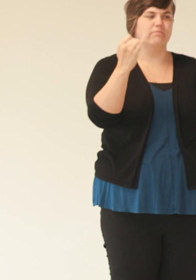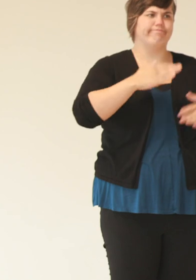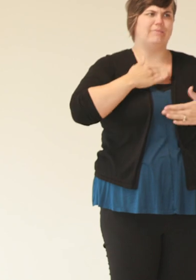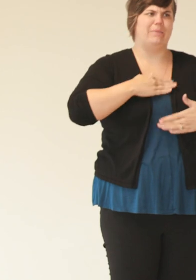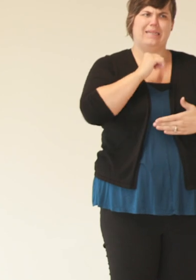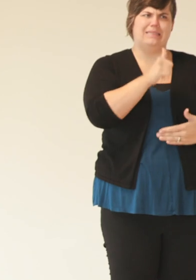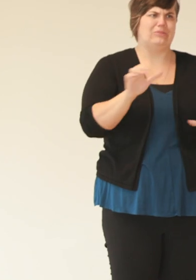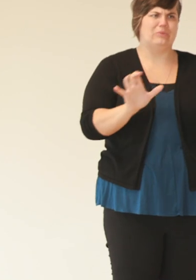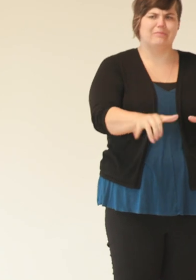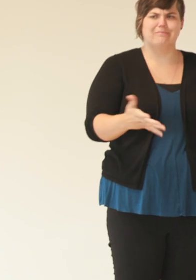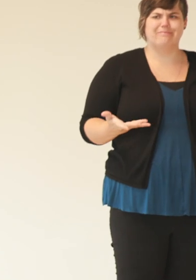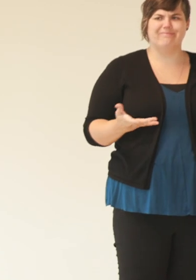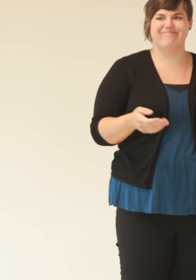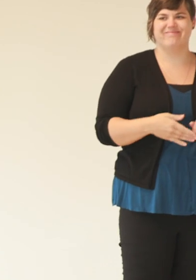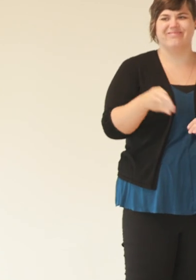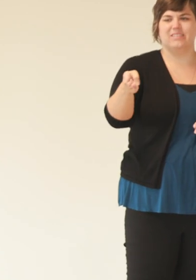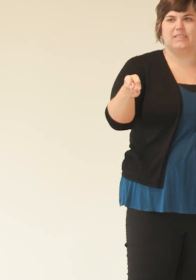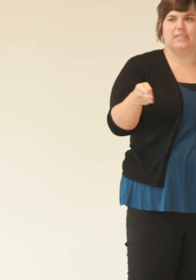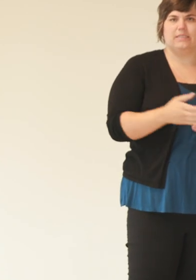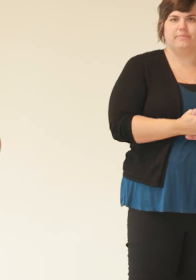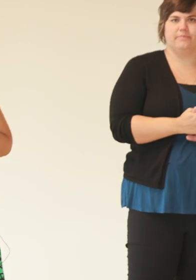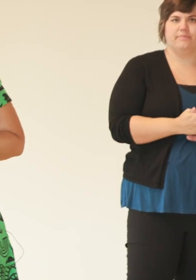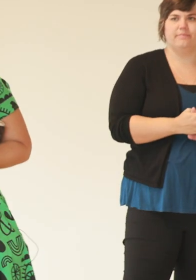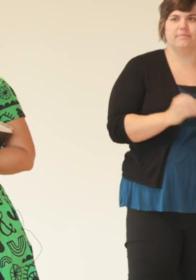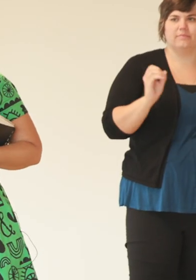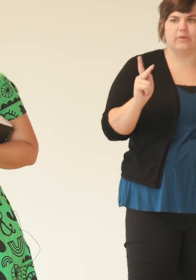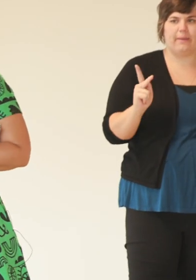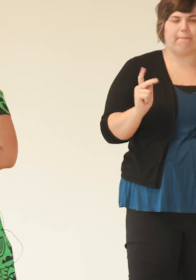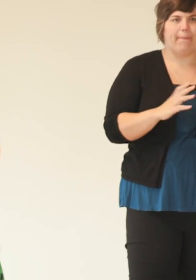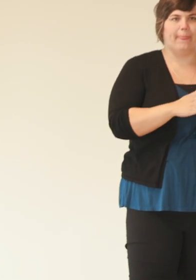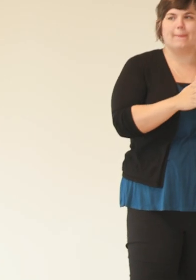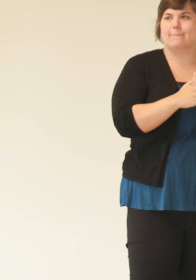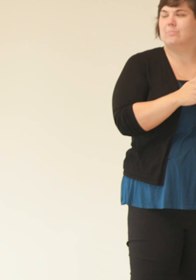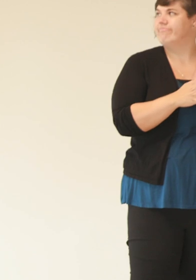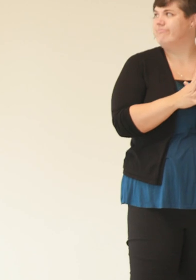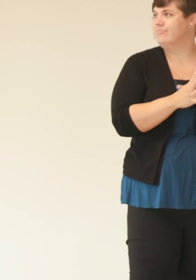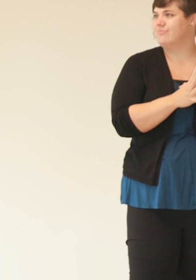But let's see, I'm just gonna hawk her here.